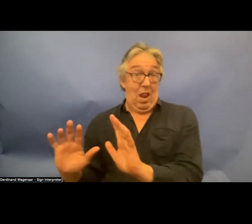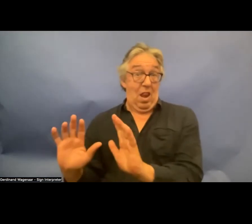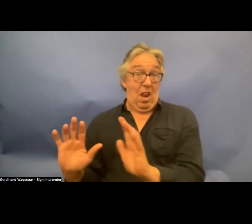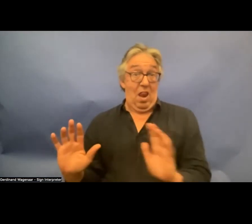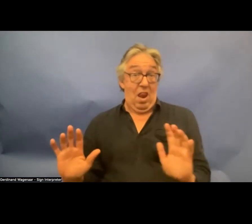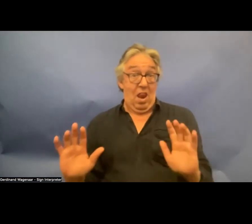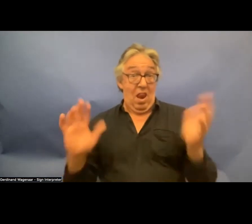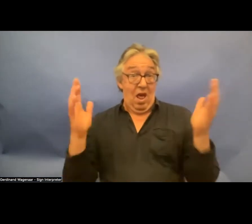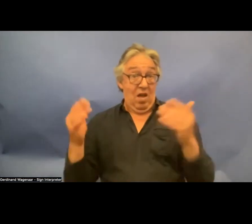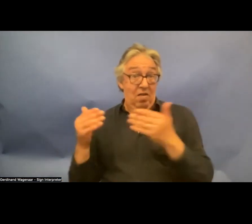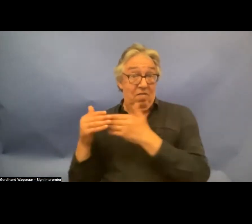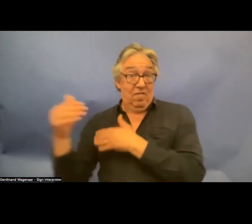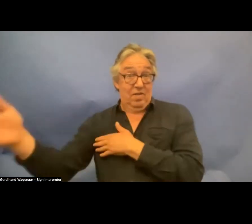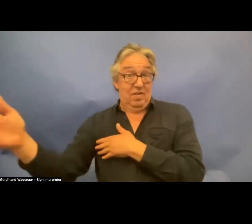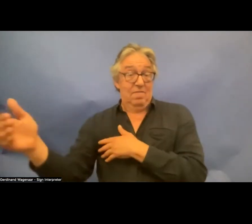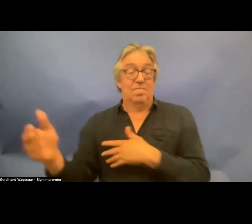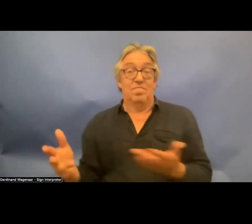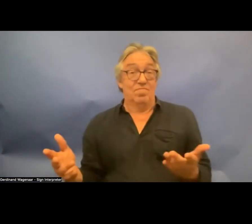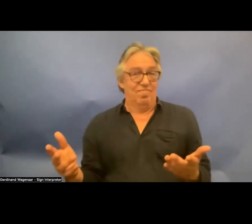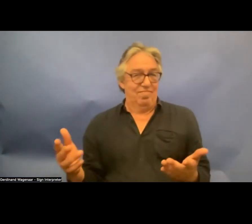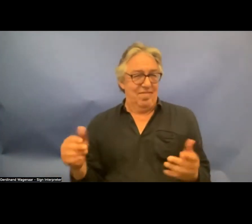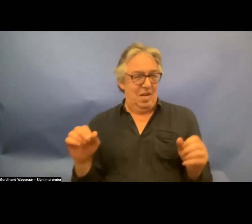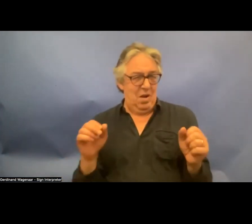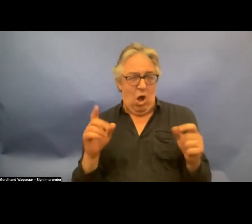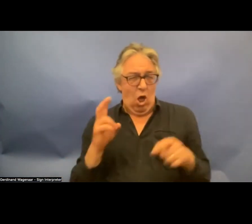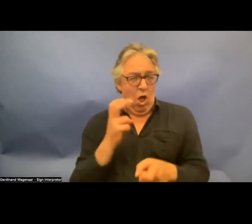are currently maybe placed in